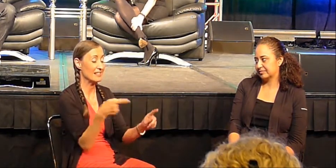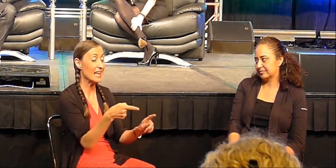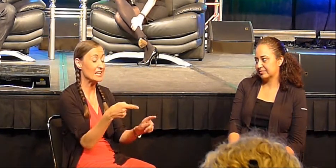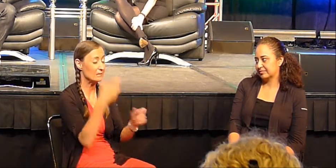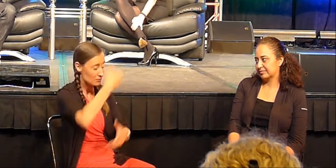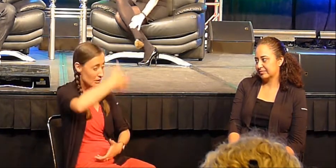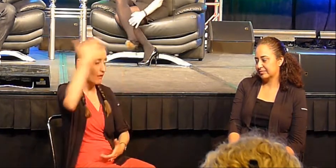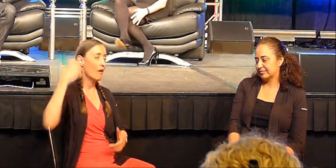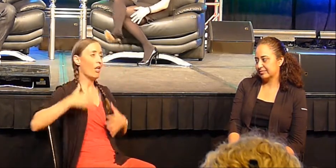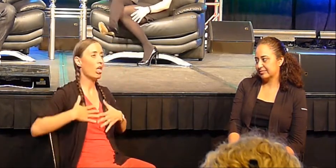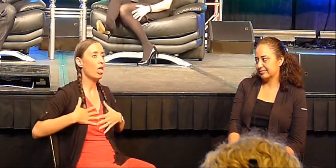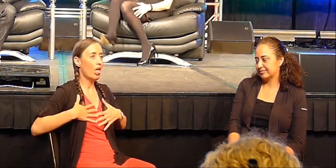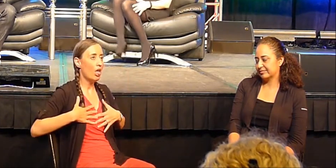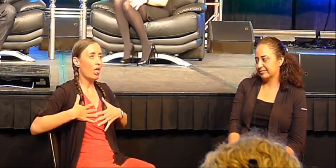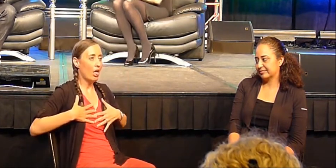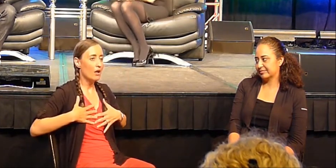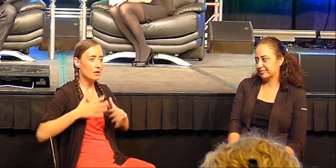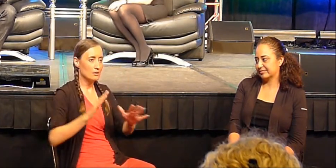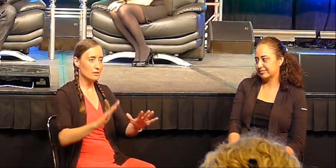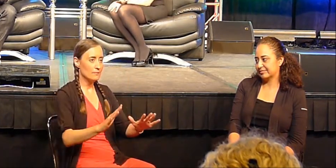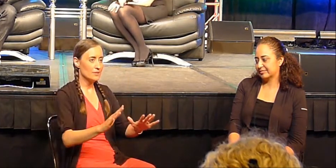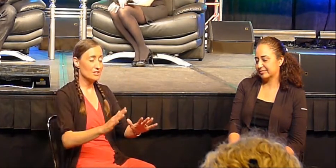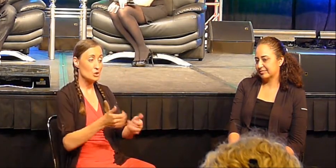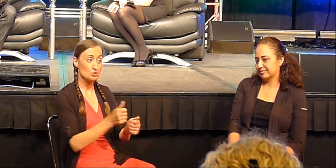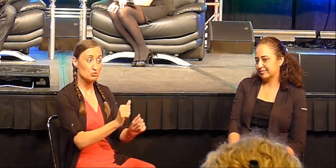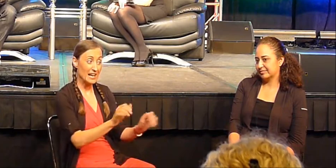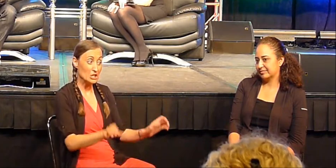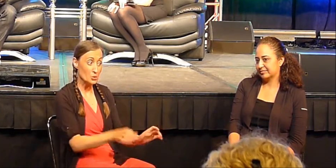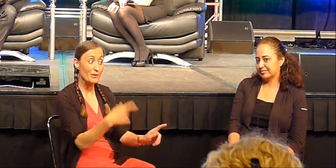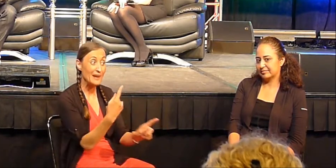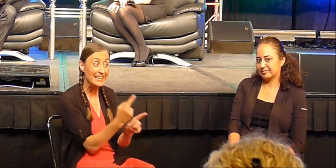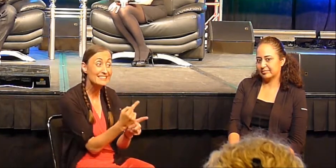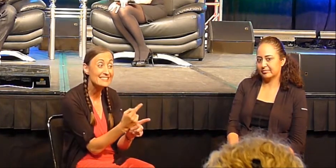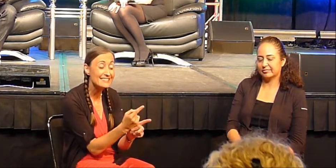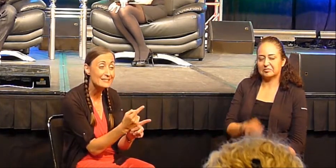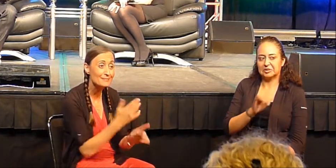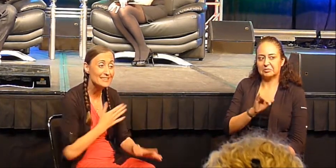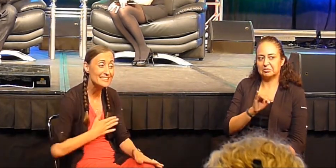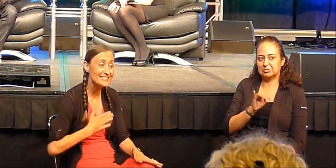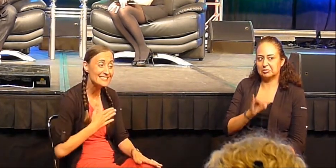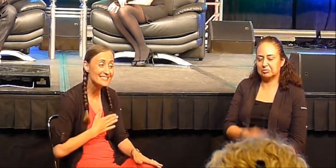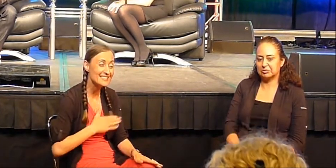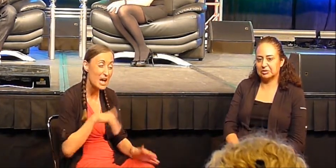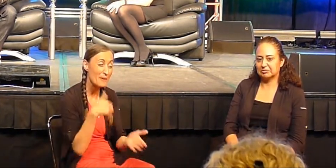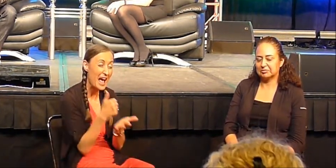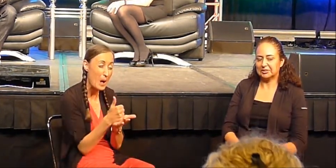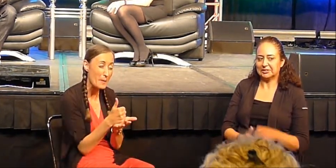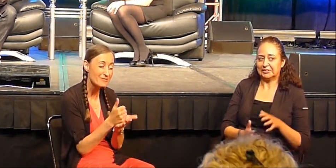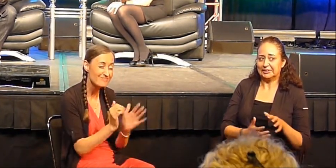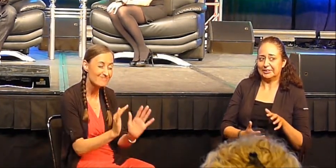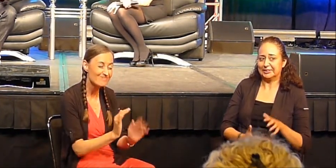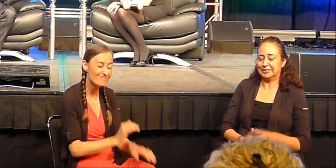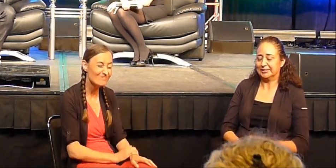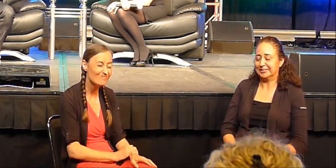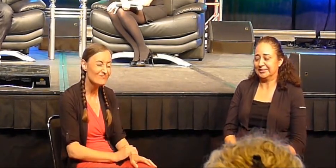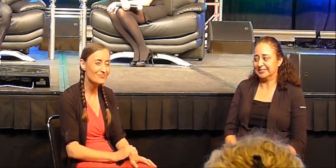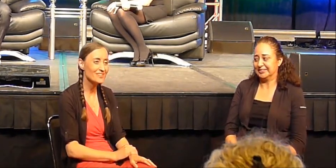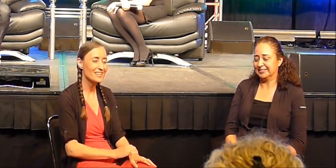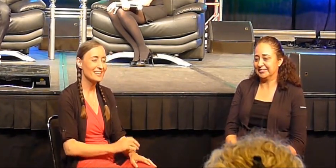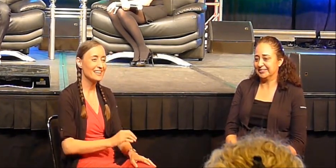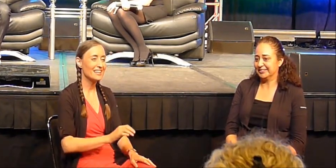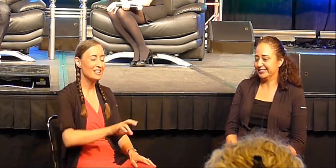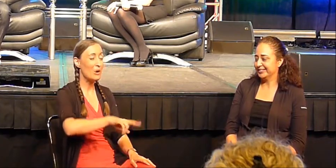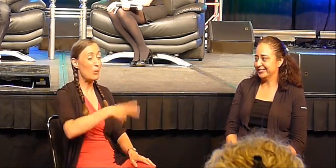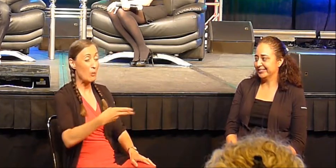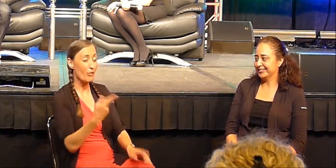some air. So just, you know, if you can try and get it right, that would help. Don't roll over the